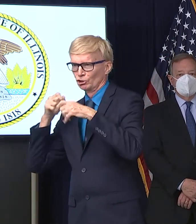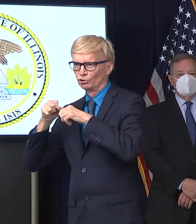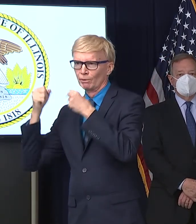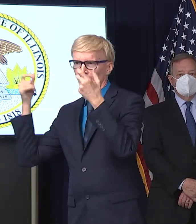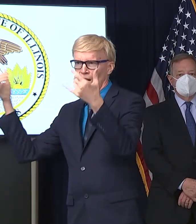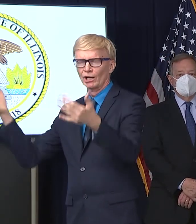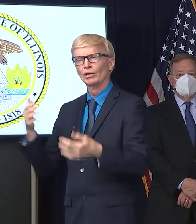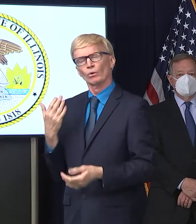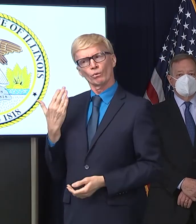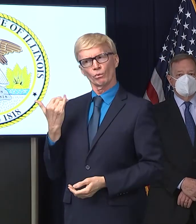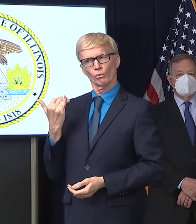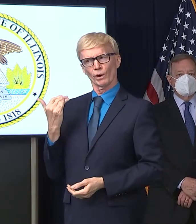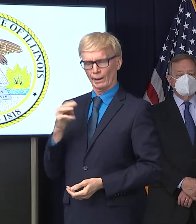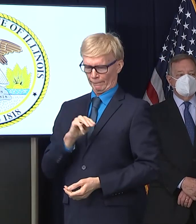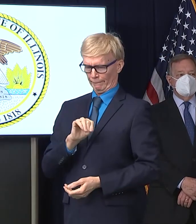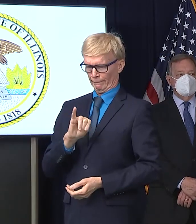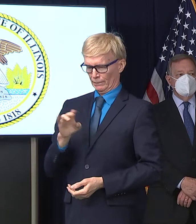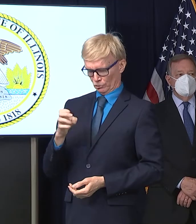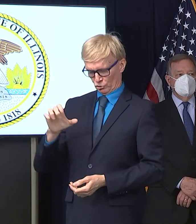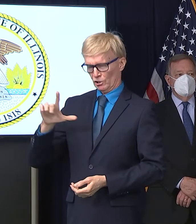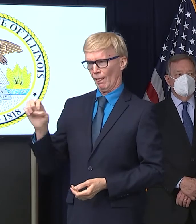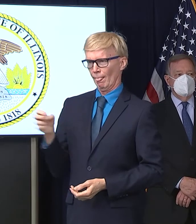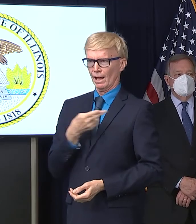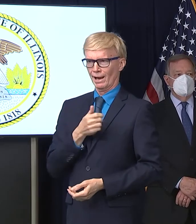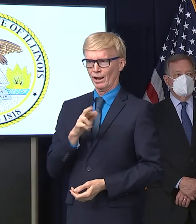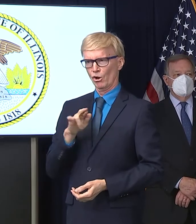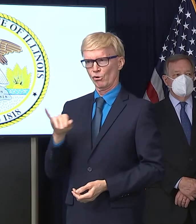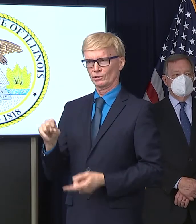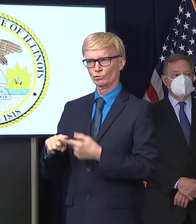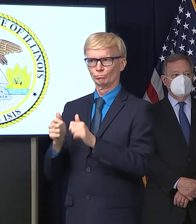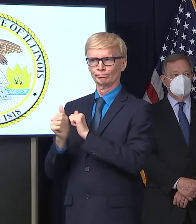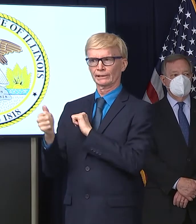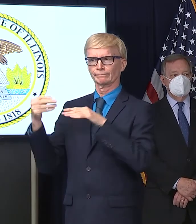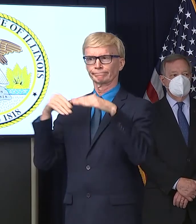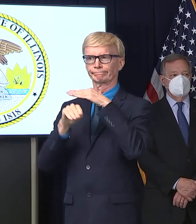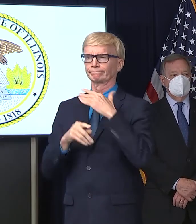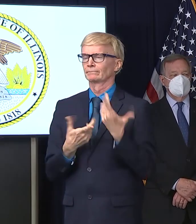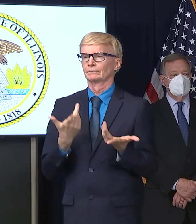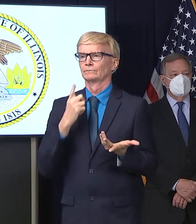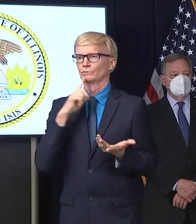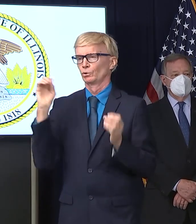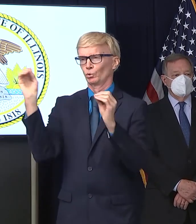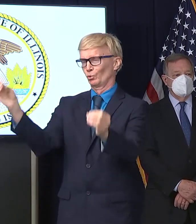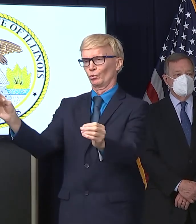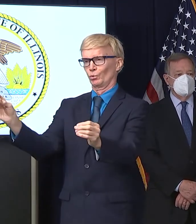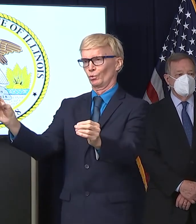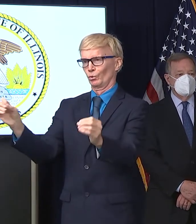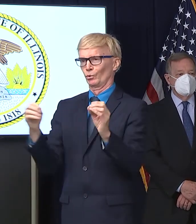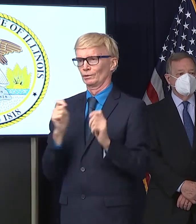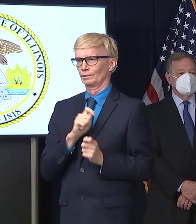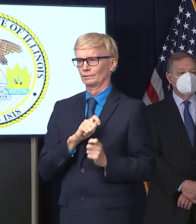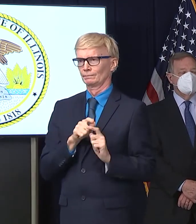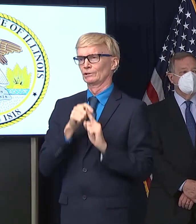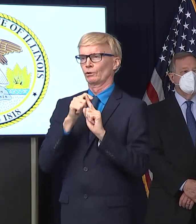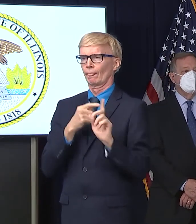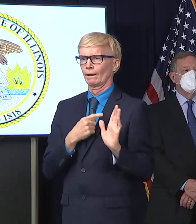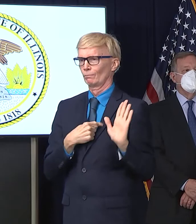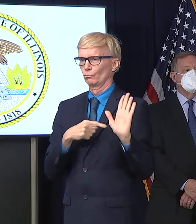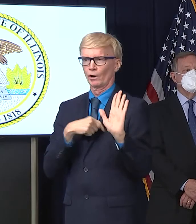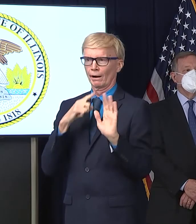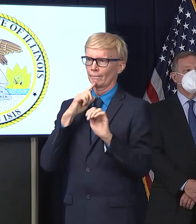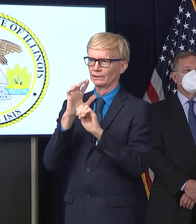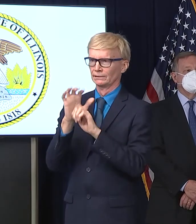that necessary to get Michelle Harris through? Well, there are no special promises being made. I've called members of